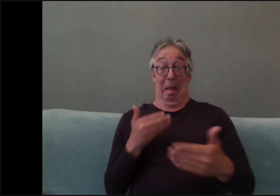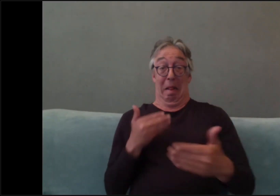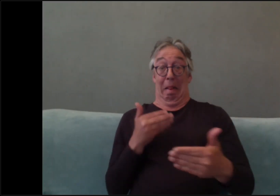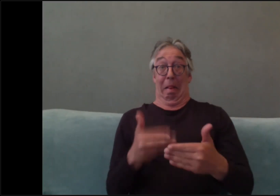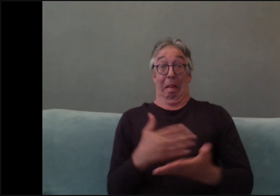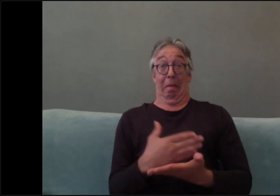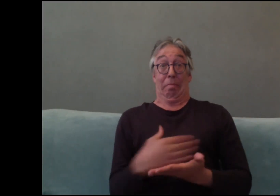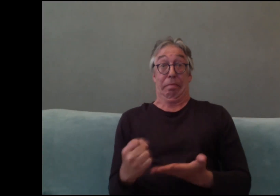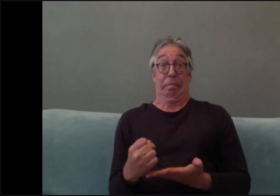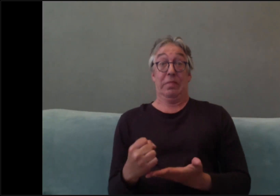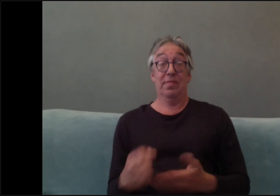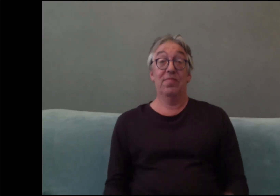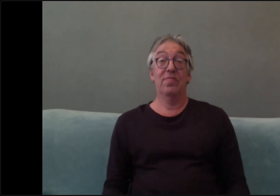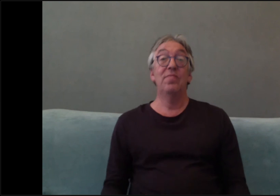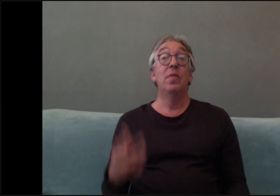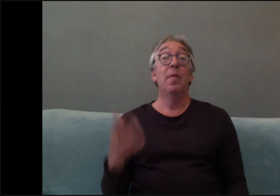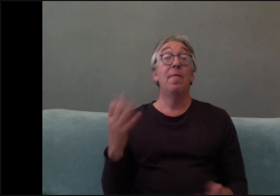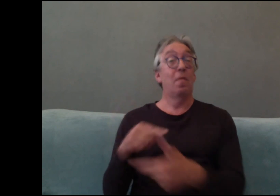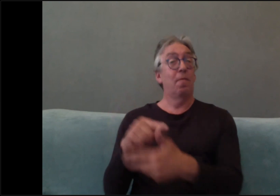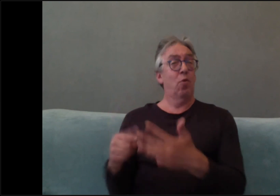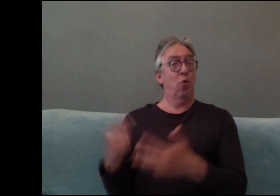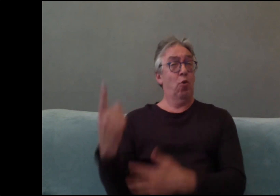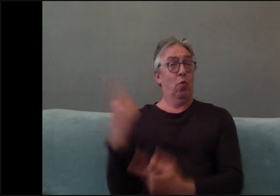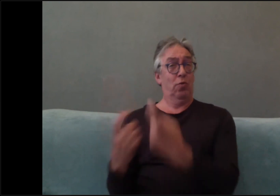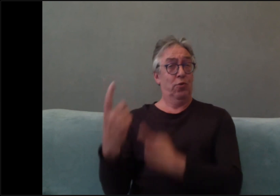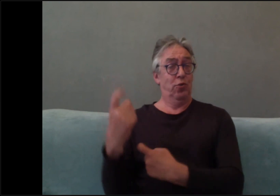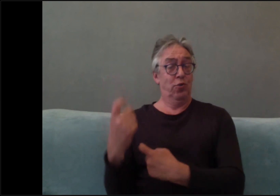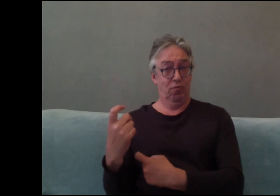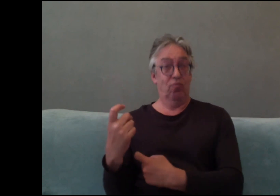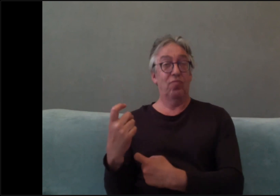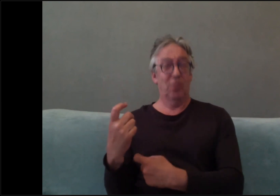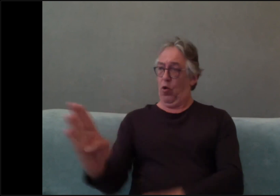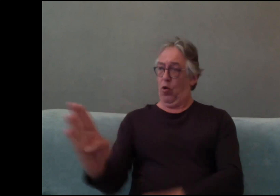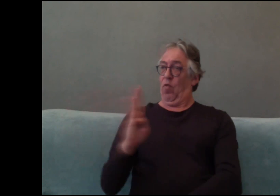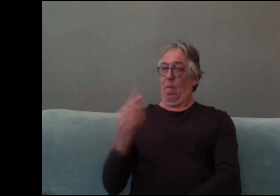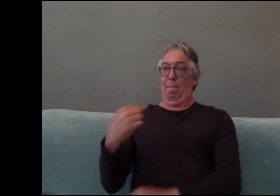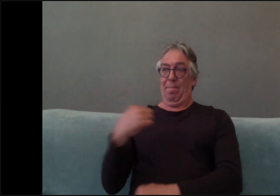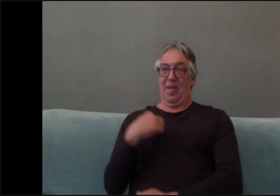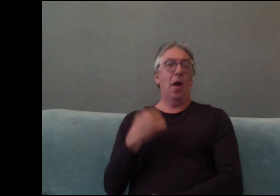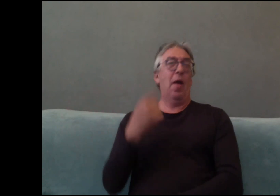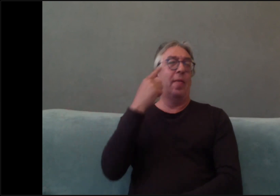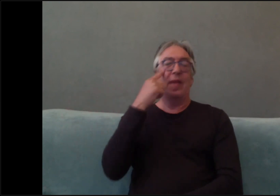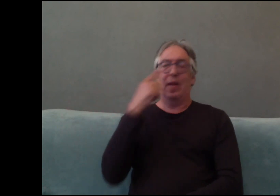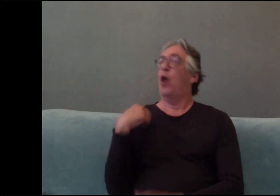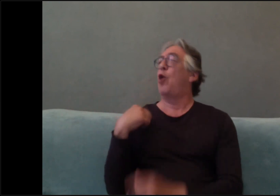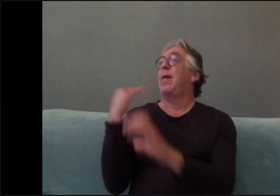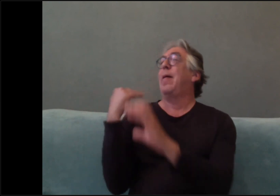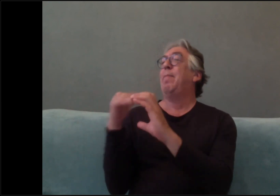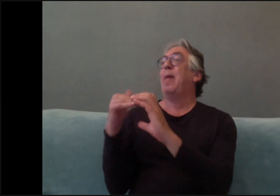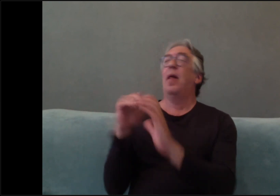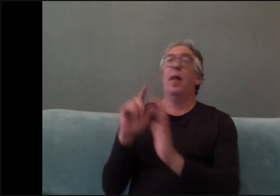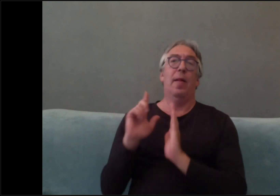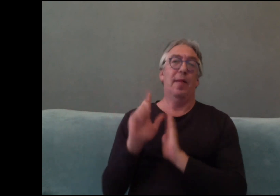Some are addressed to me. I will respond to those, I think, by email to everyone later. While we